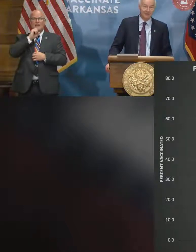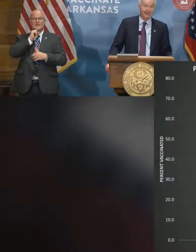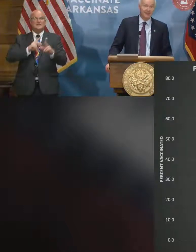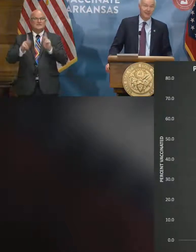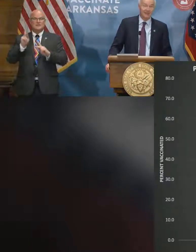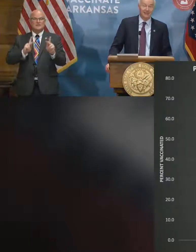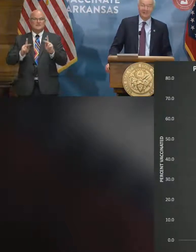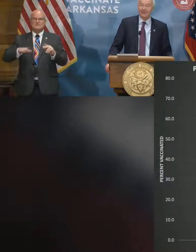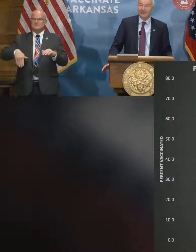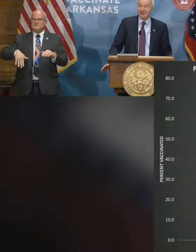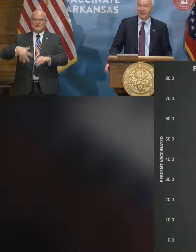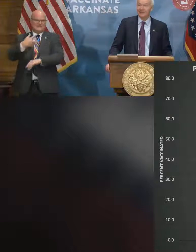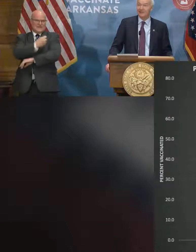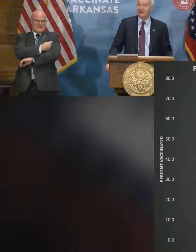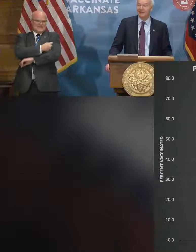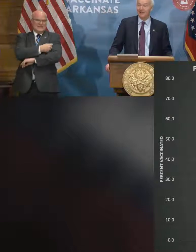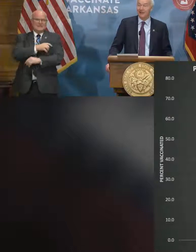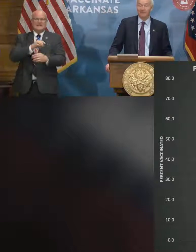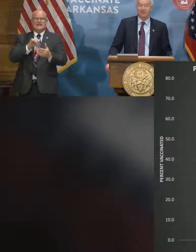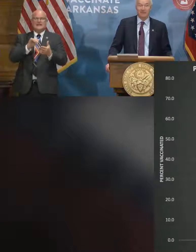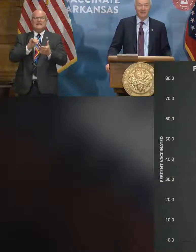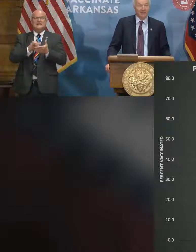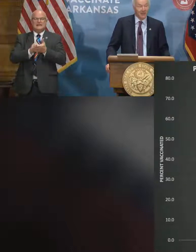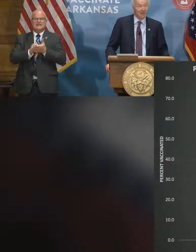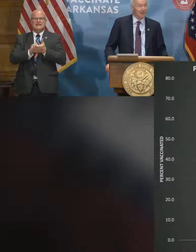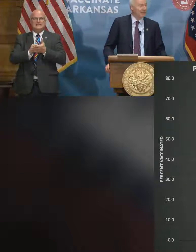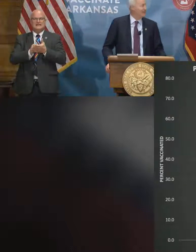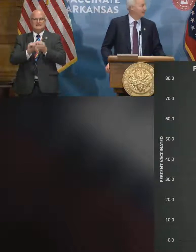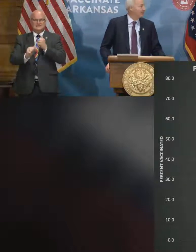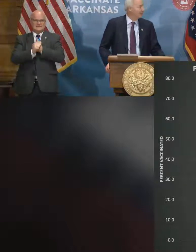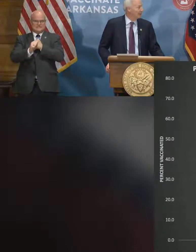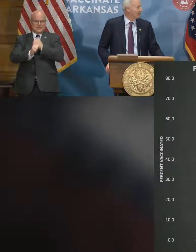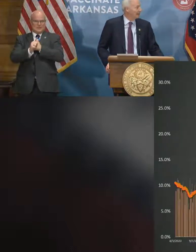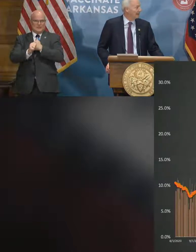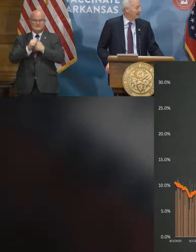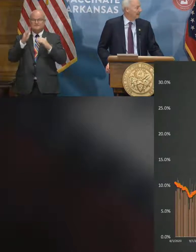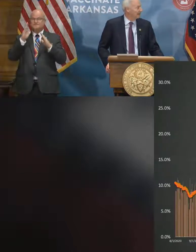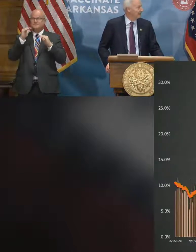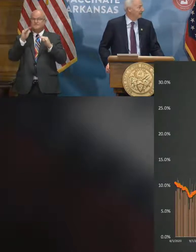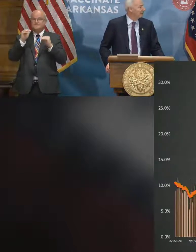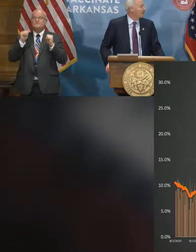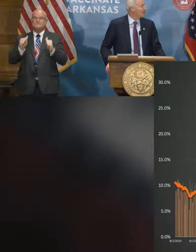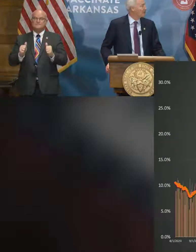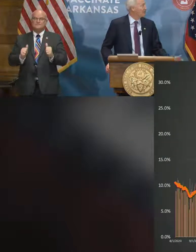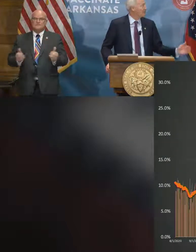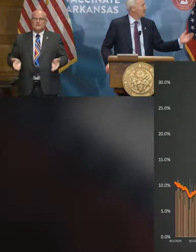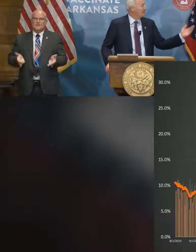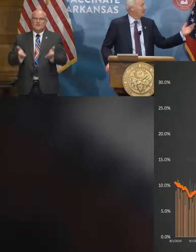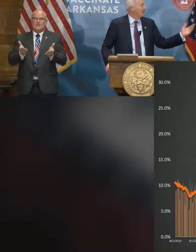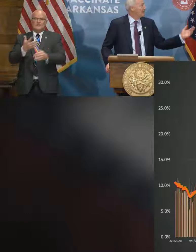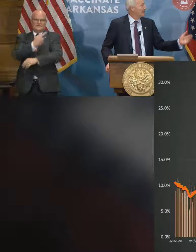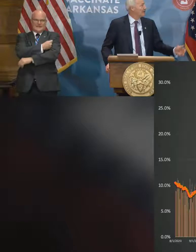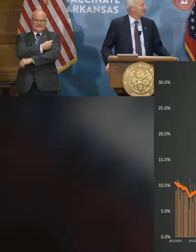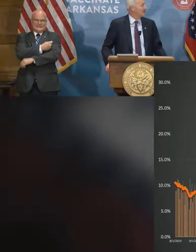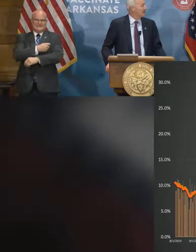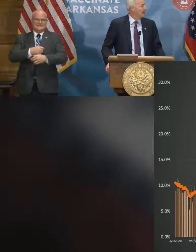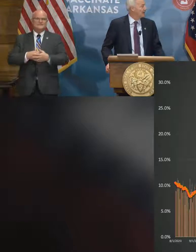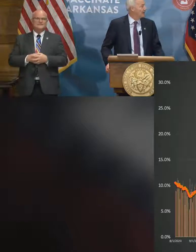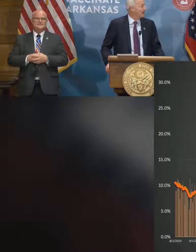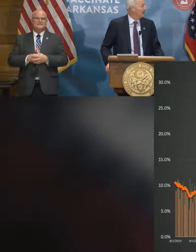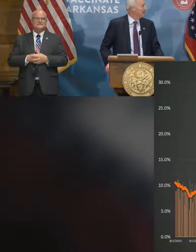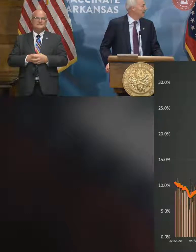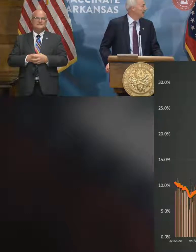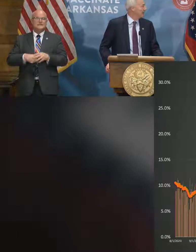population unvaccinated that are in jeopardy, and we hope that that can be encouraged. This is